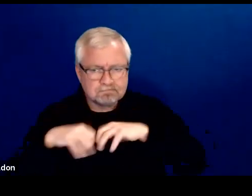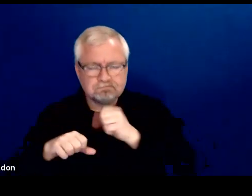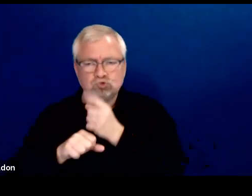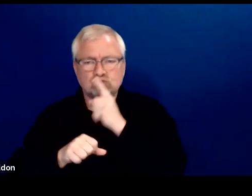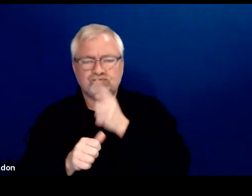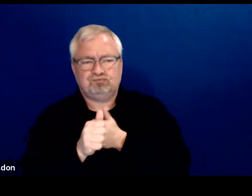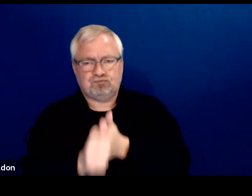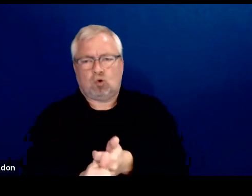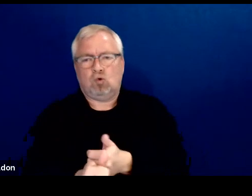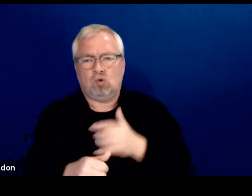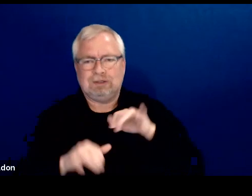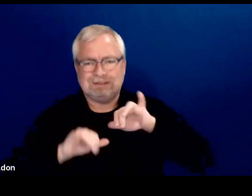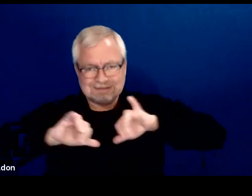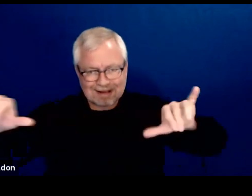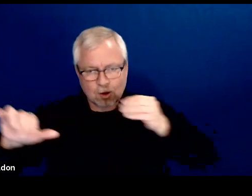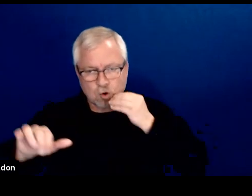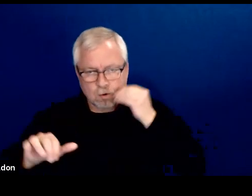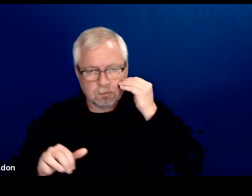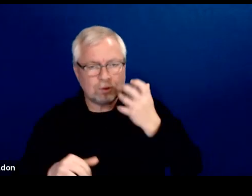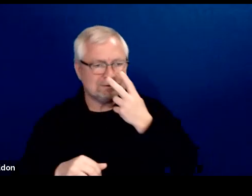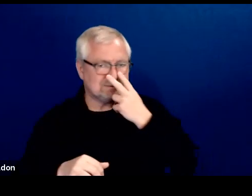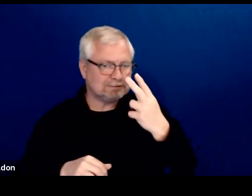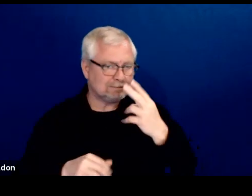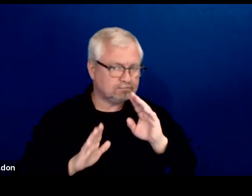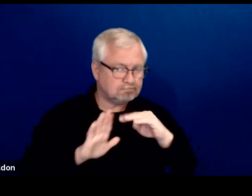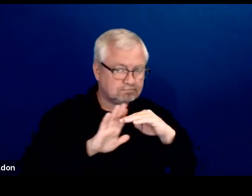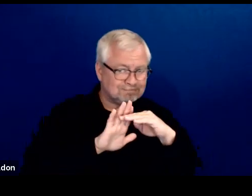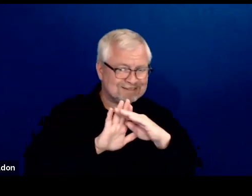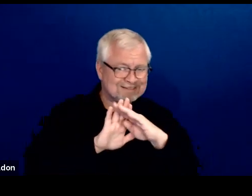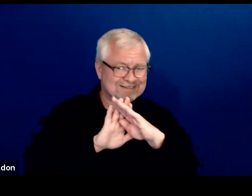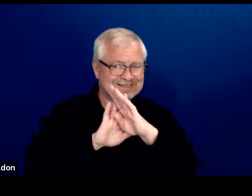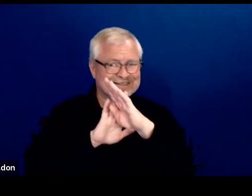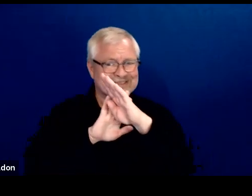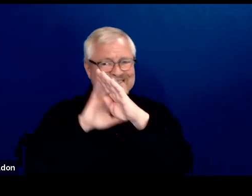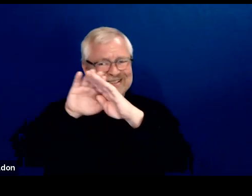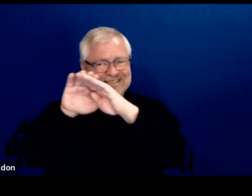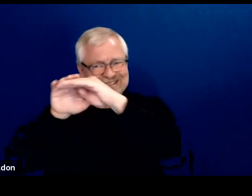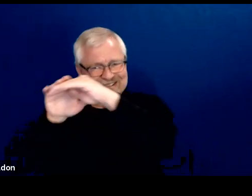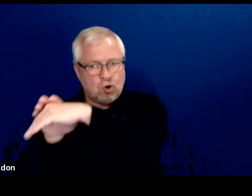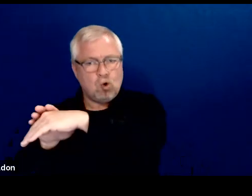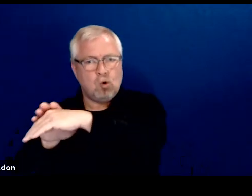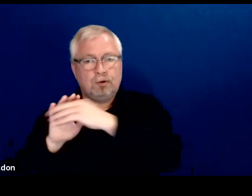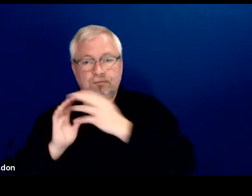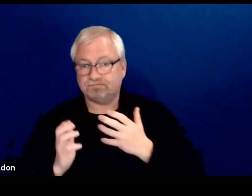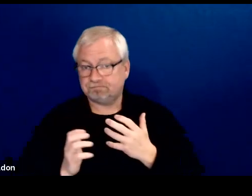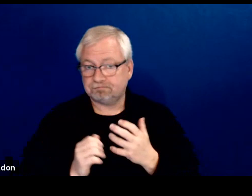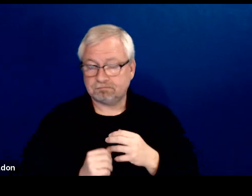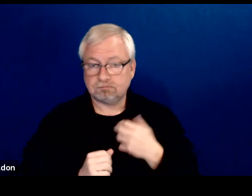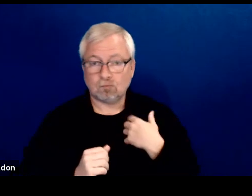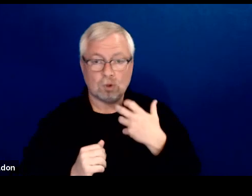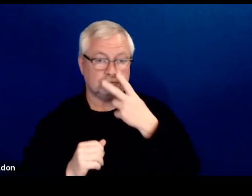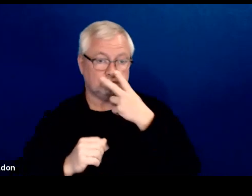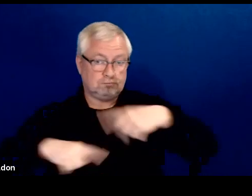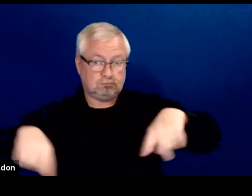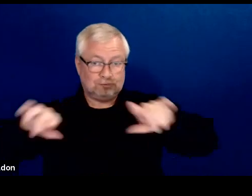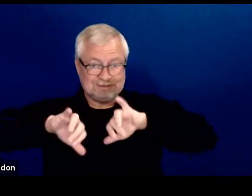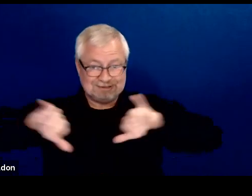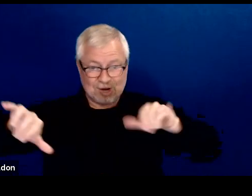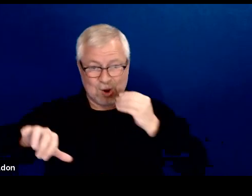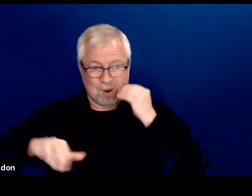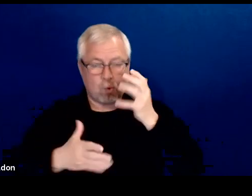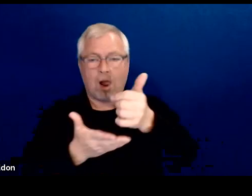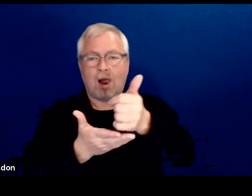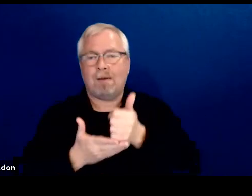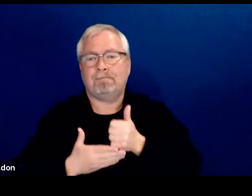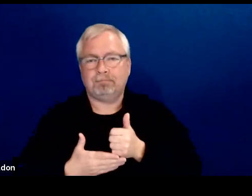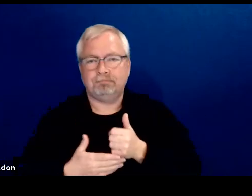following slides are going to show you what your sacrifice is doing. First of all, let me explain what you're seeing here. That pink rectangle you